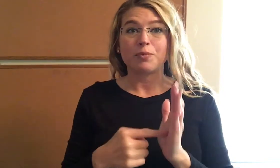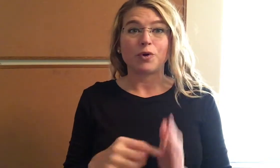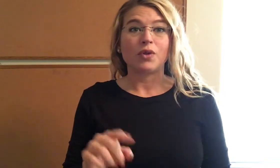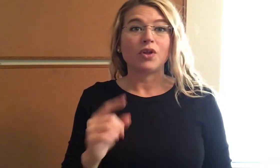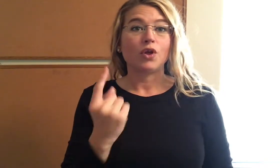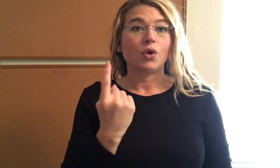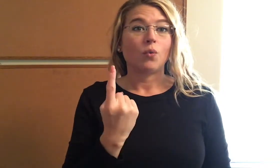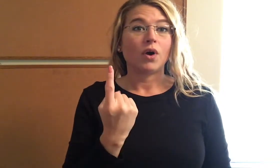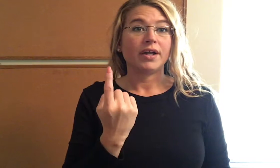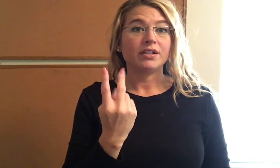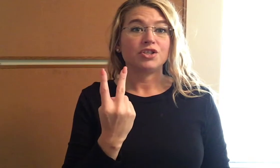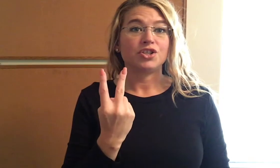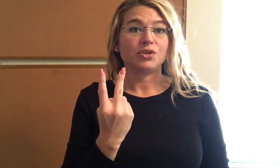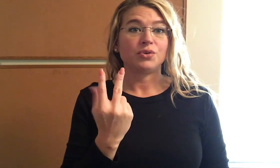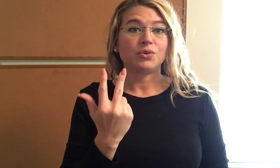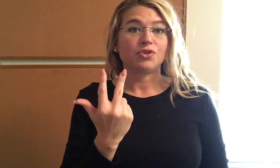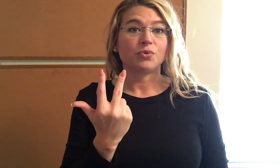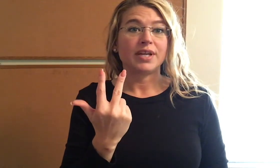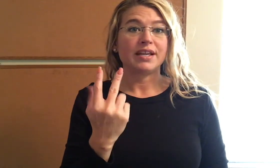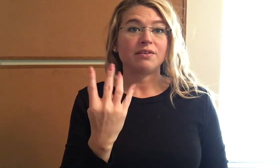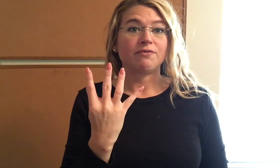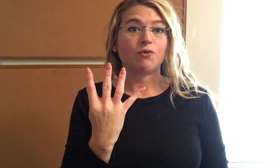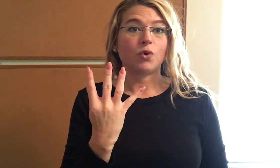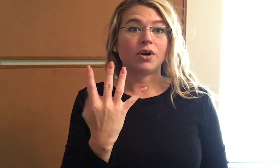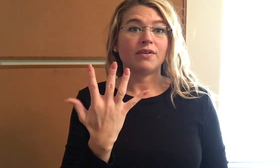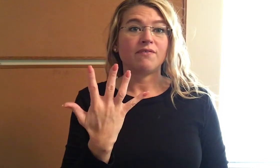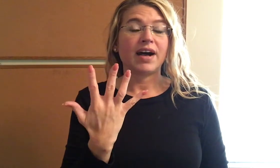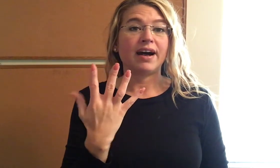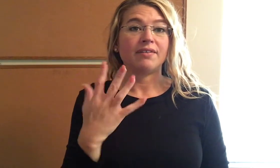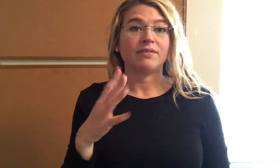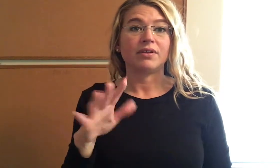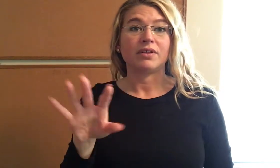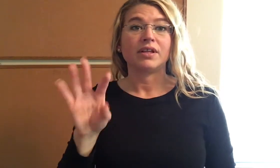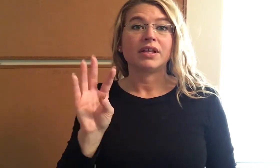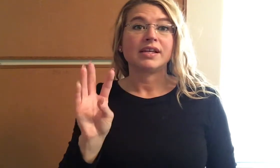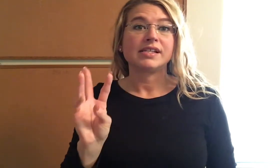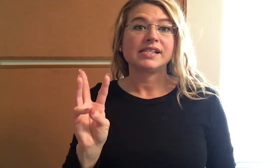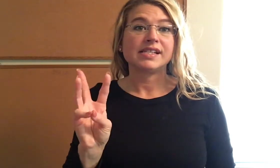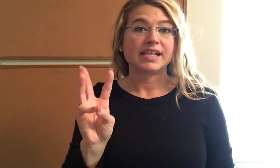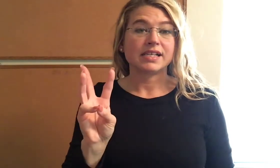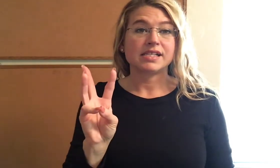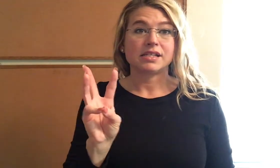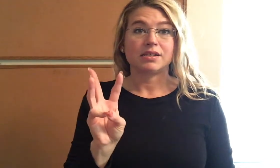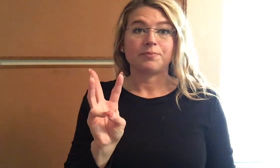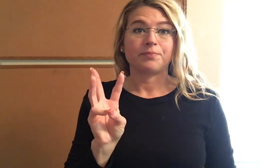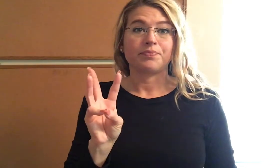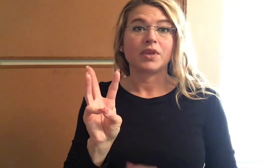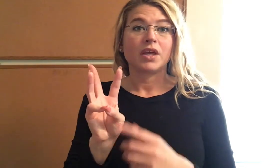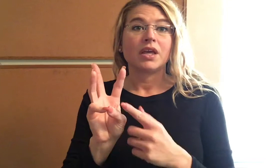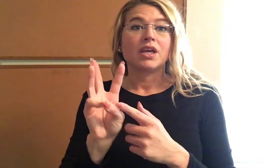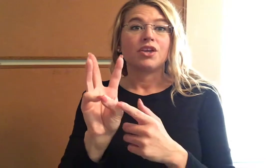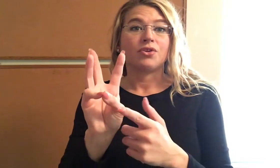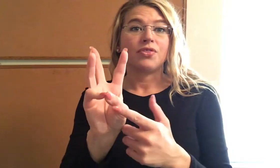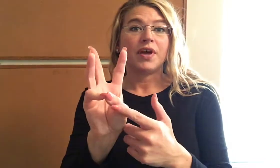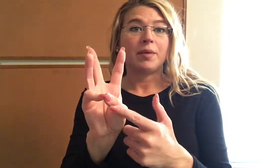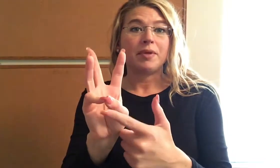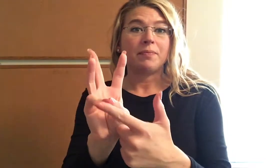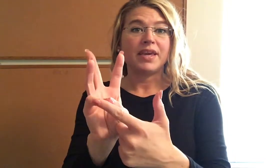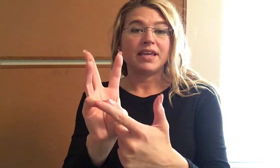example, 1, 2, 3, 4, 5, 6. Your thumb and pinky